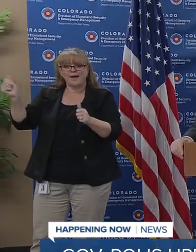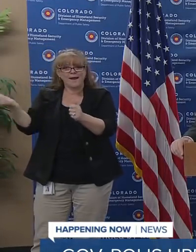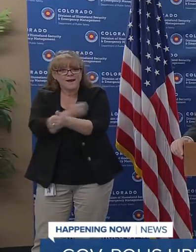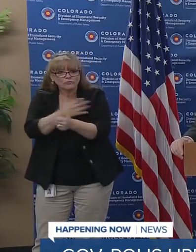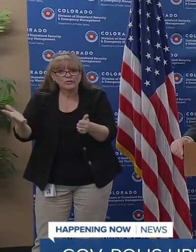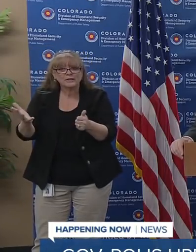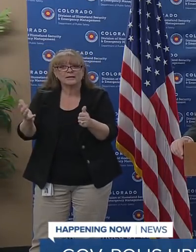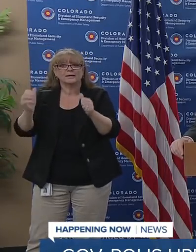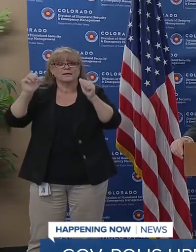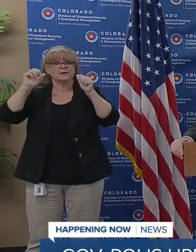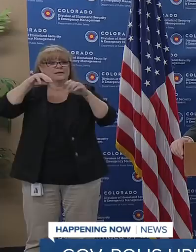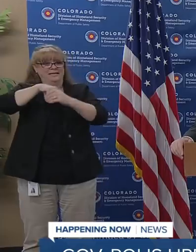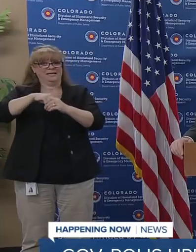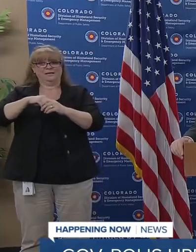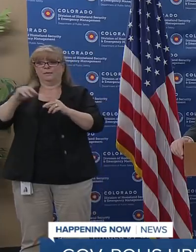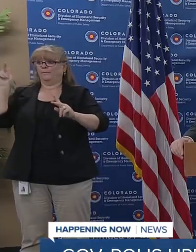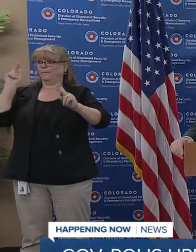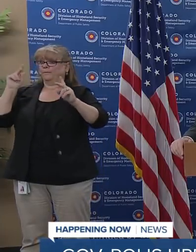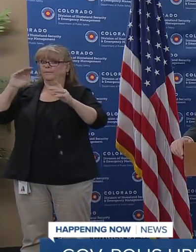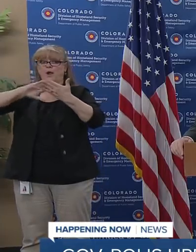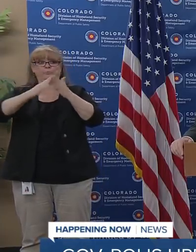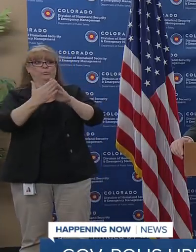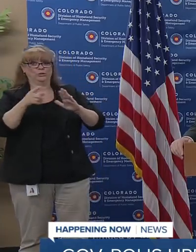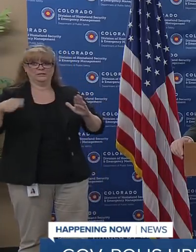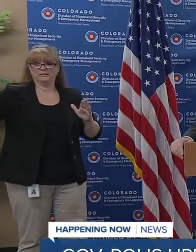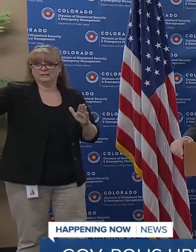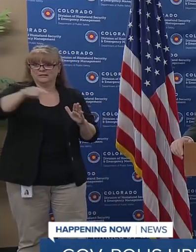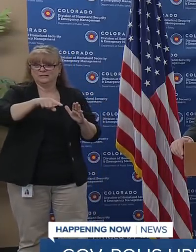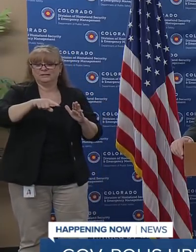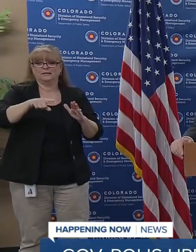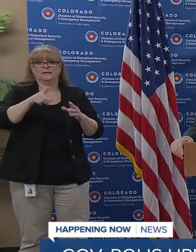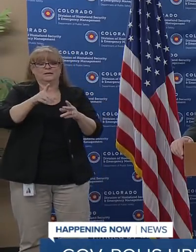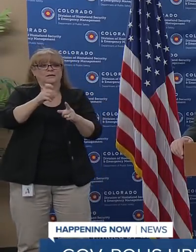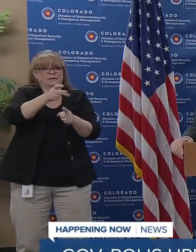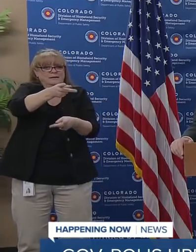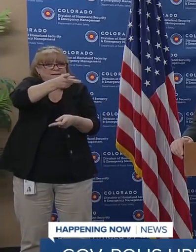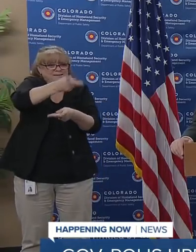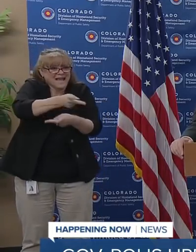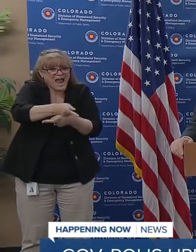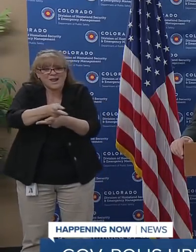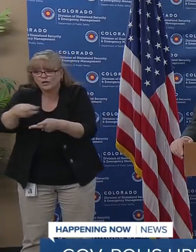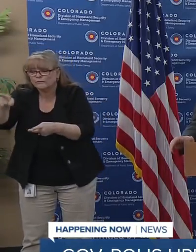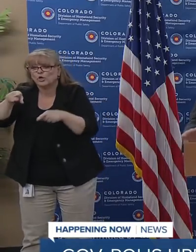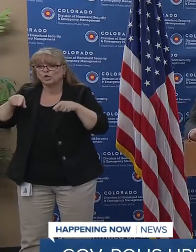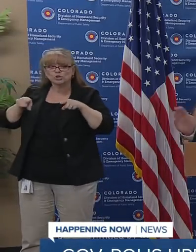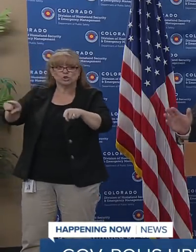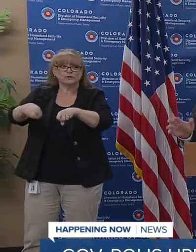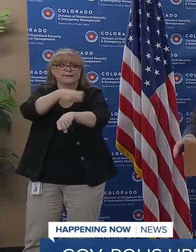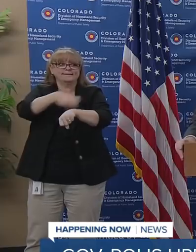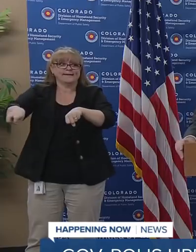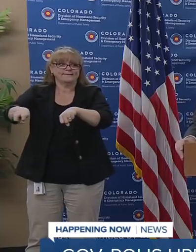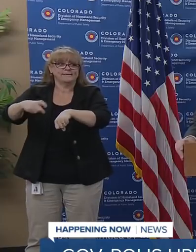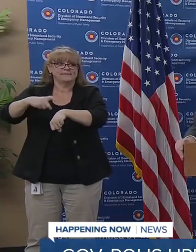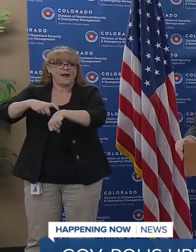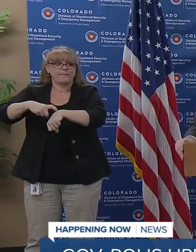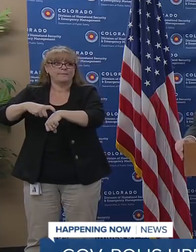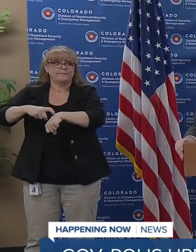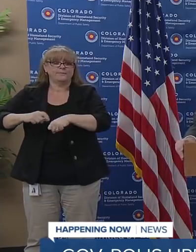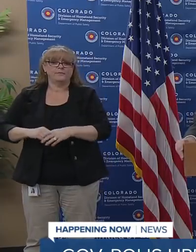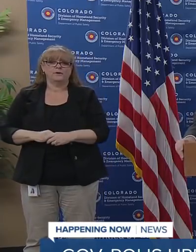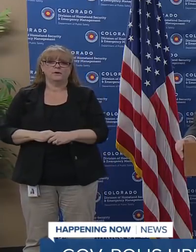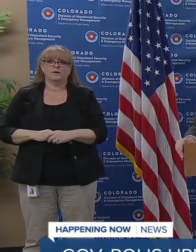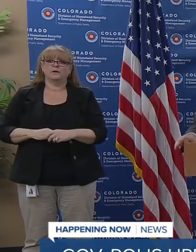are taken care of in a very, very difficult time. I also signed an executive order that extends a number of deadlines for